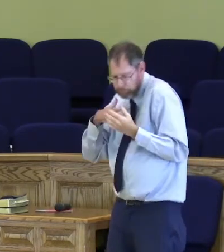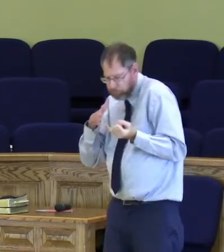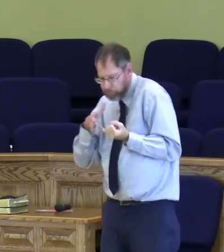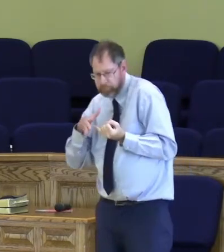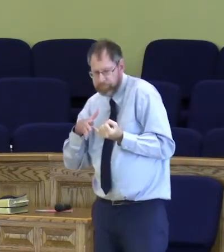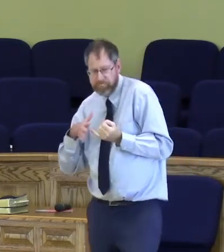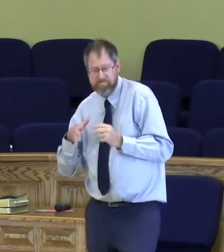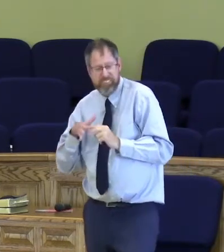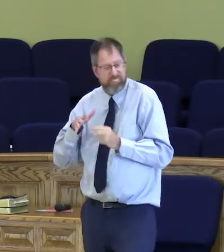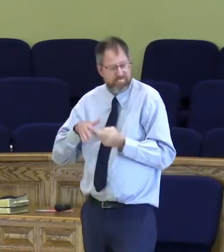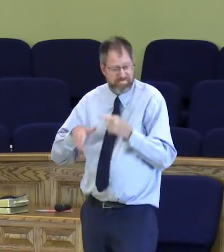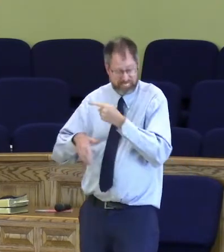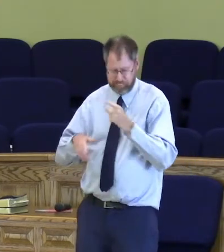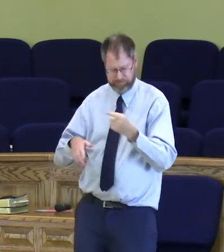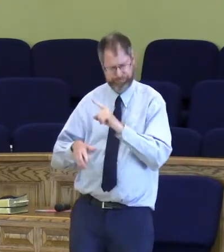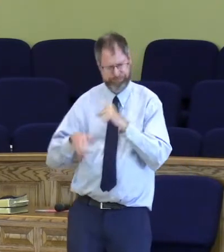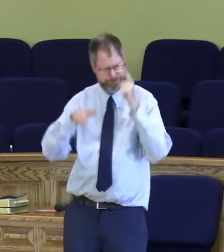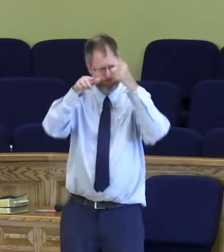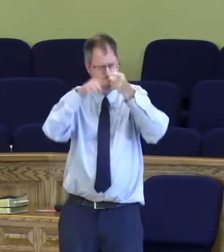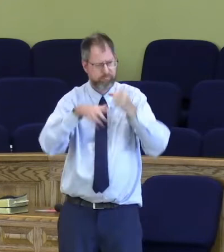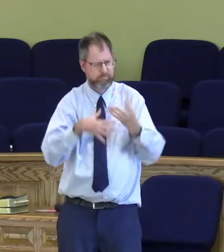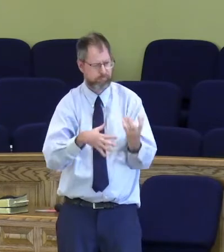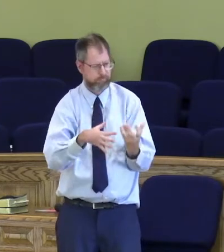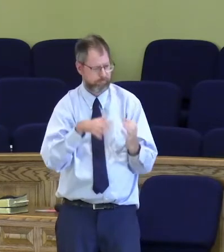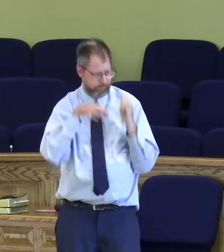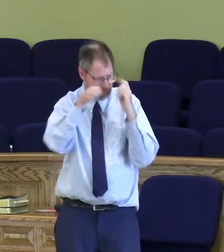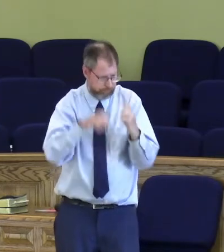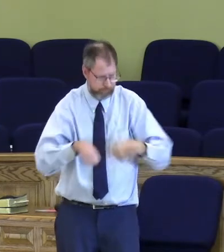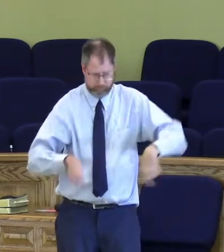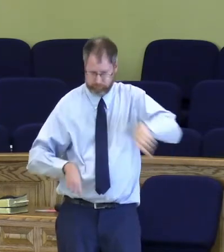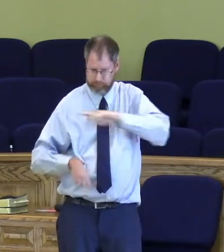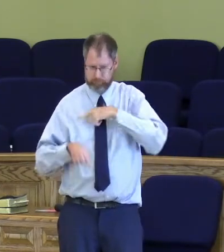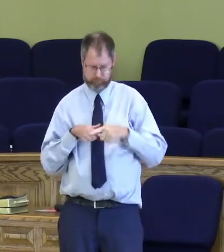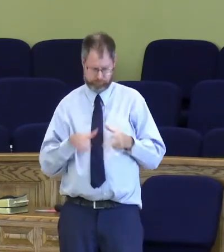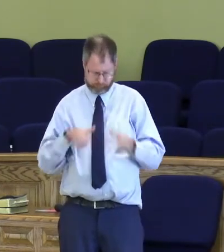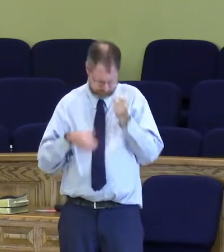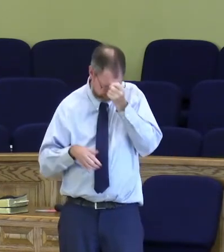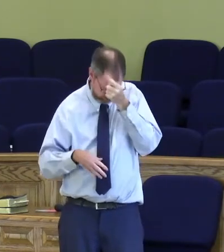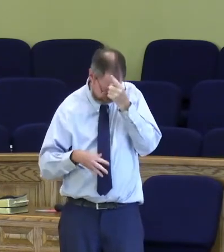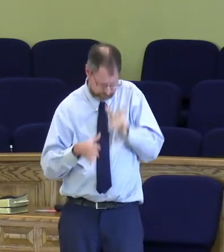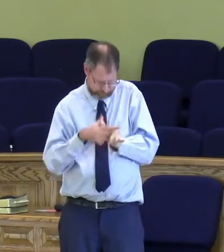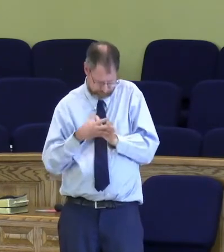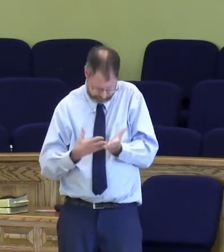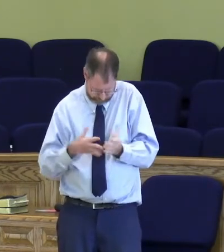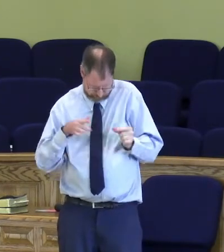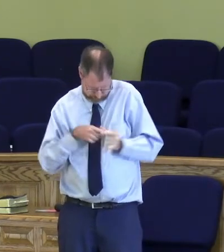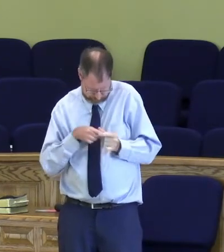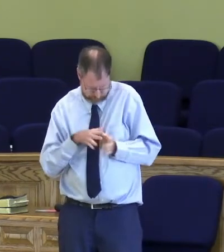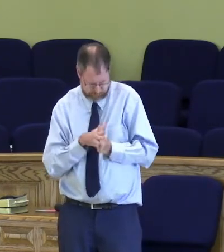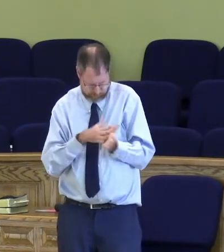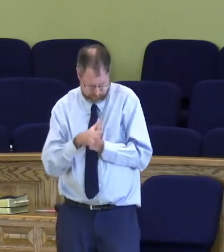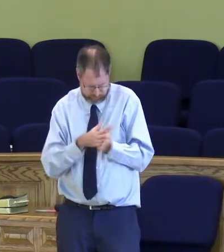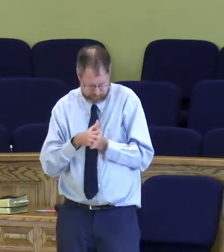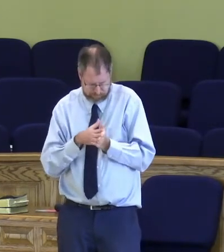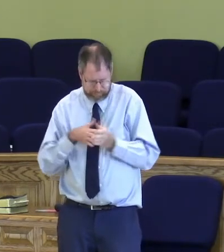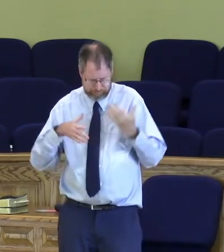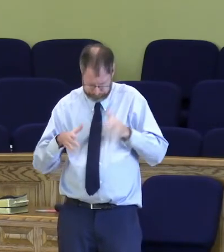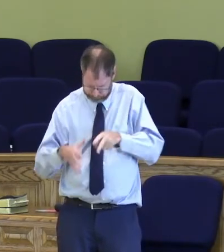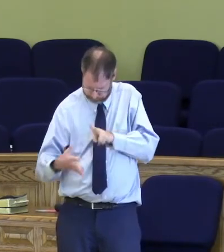and out of darkness. Wow. His goal was to make sure he could bring the light so that people could get an education, and just